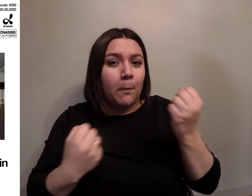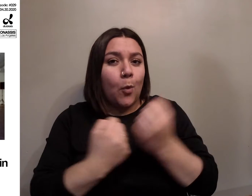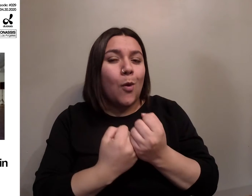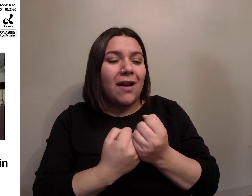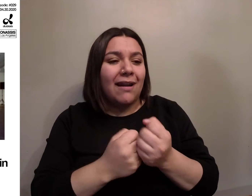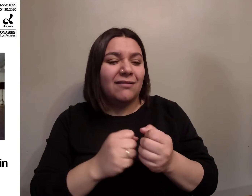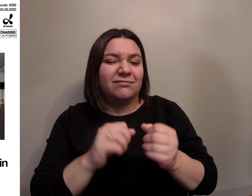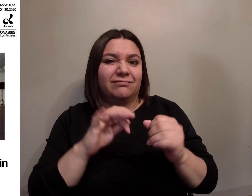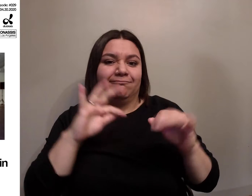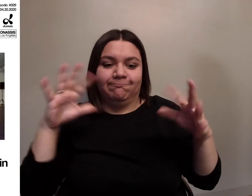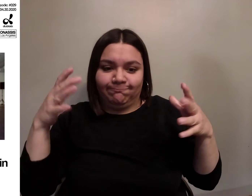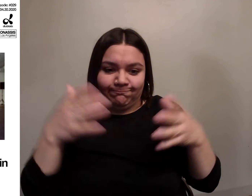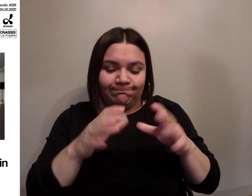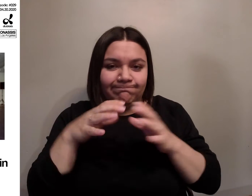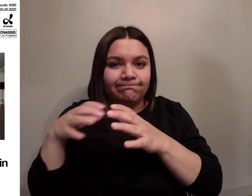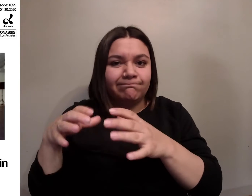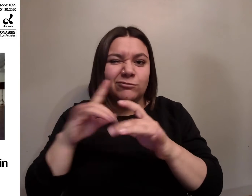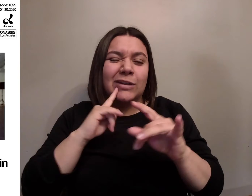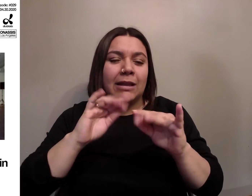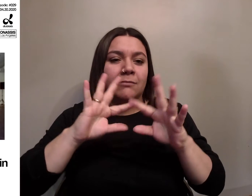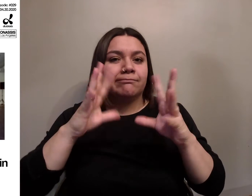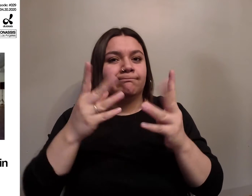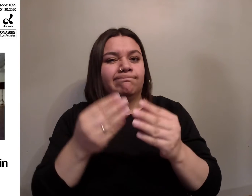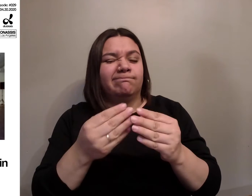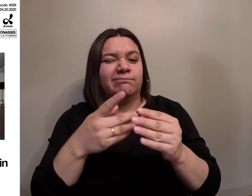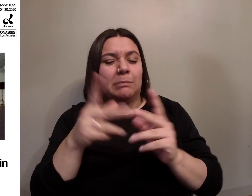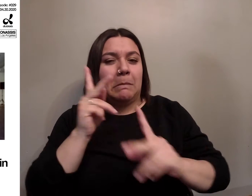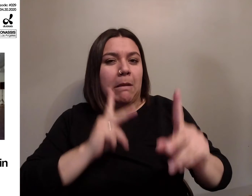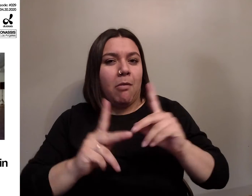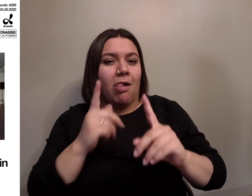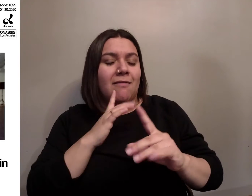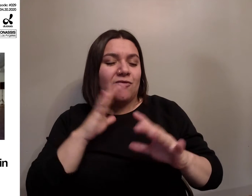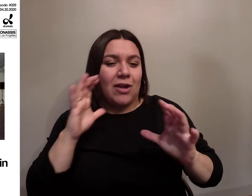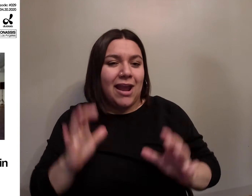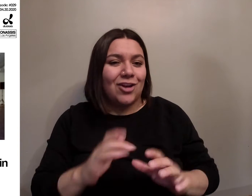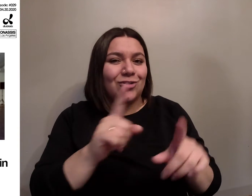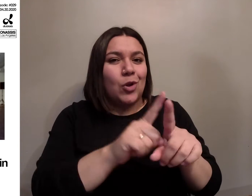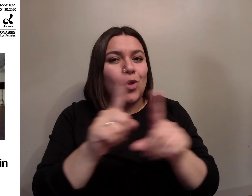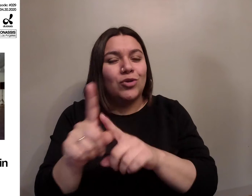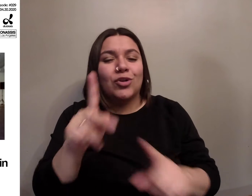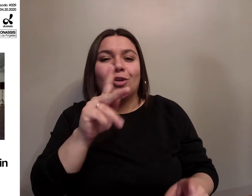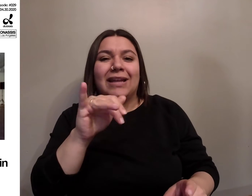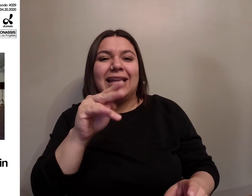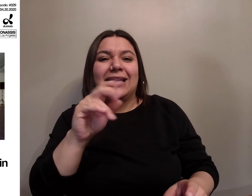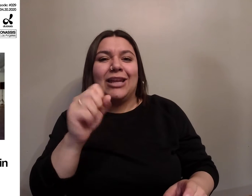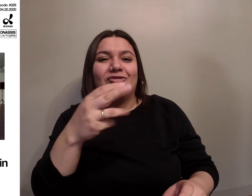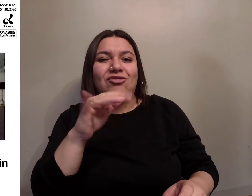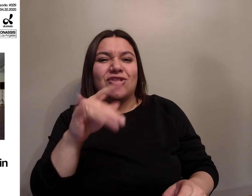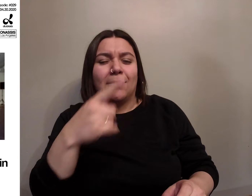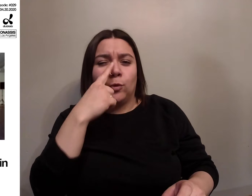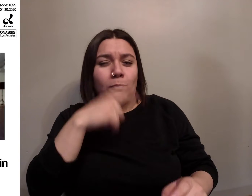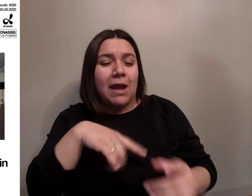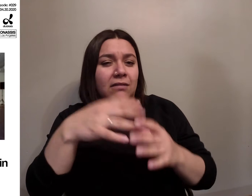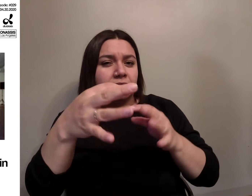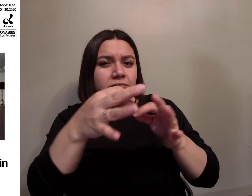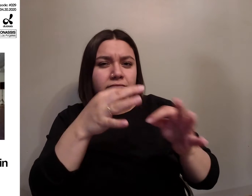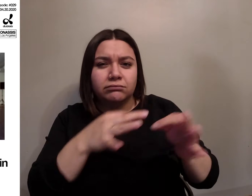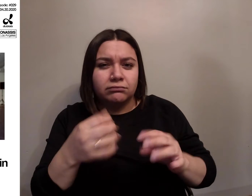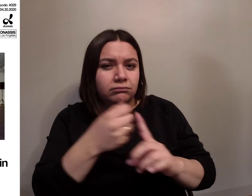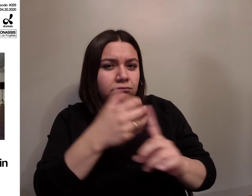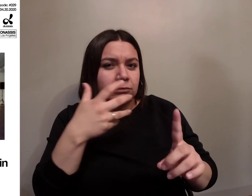action and kinship. I'd love you to unpack that.